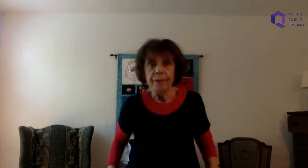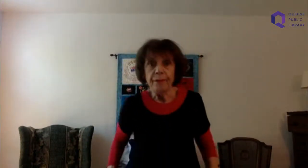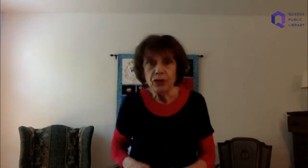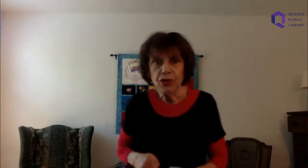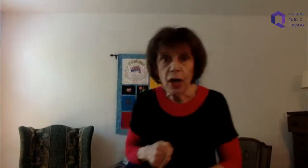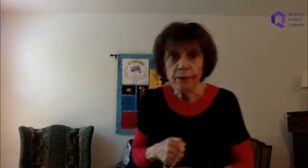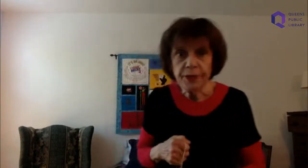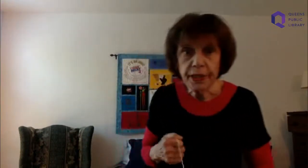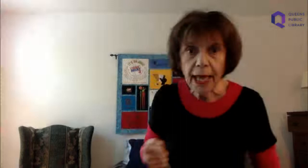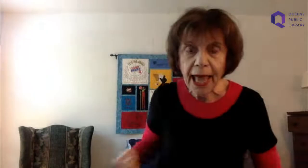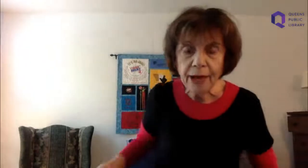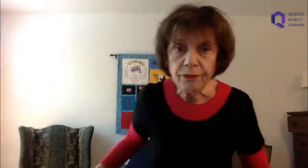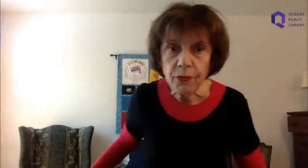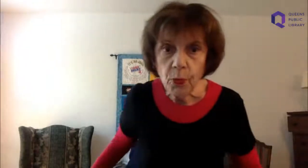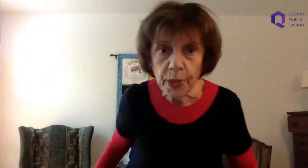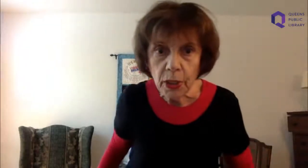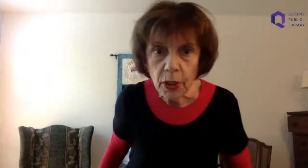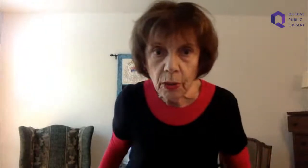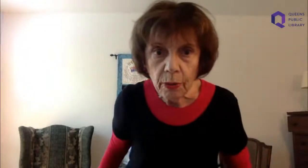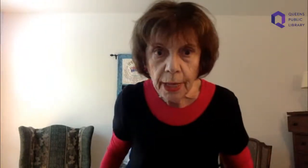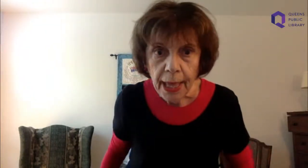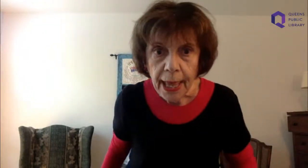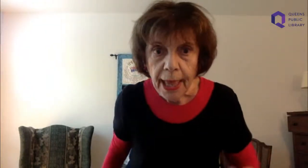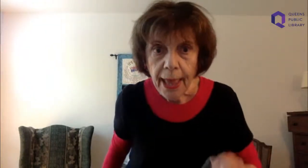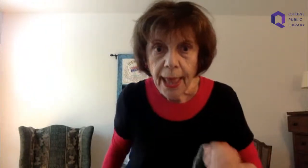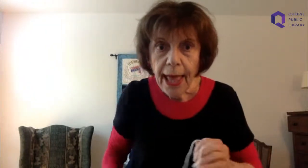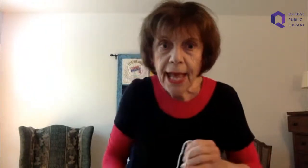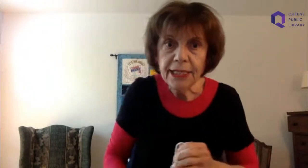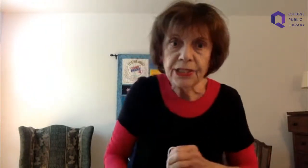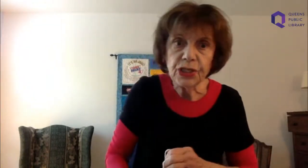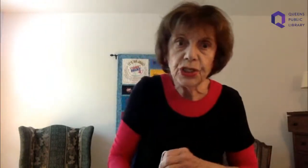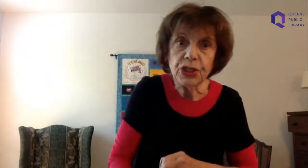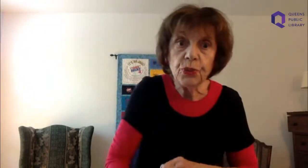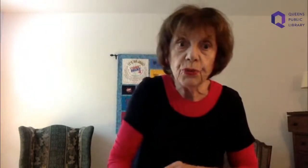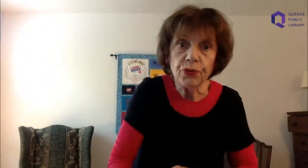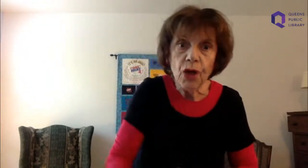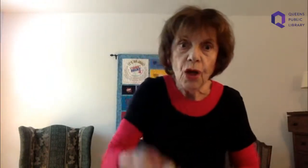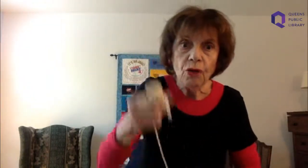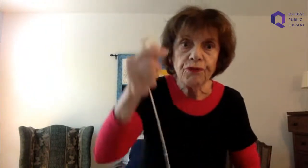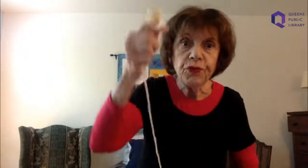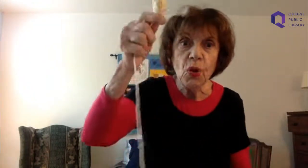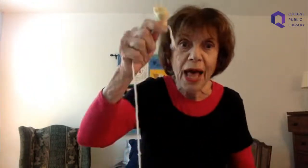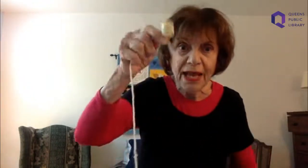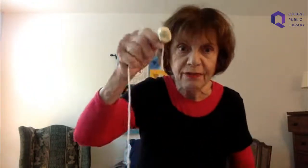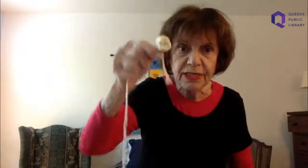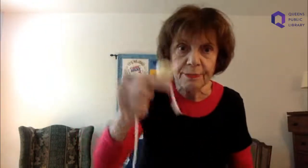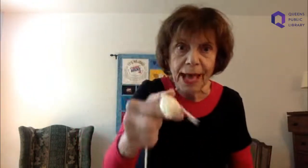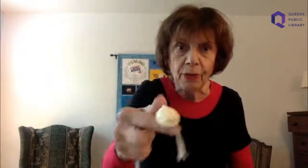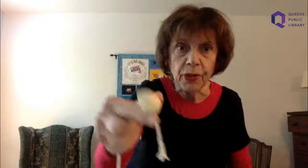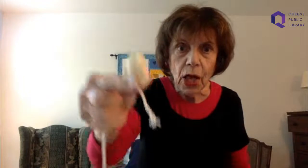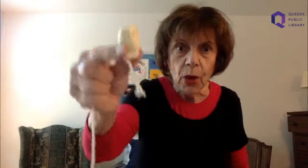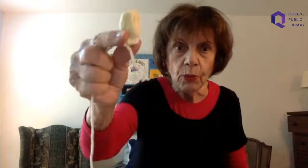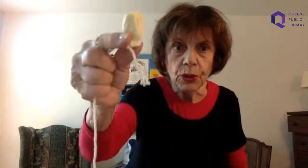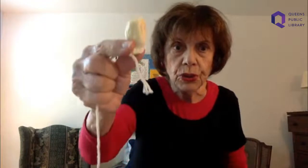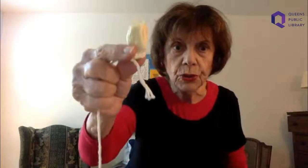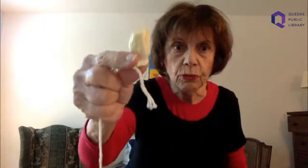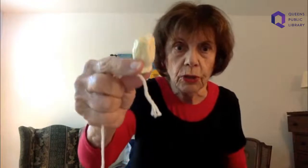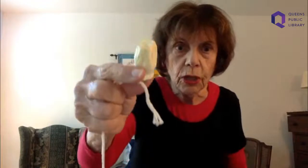the bear jumped out of the window as the tooth flew out of his mouth. Would you look